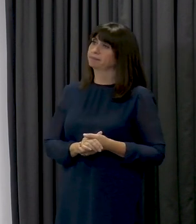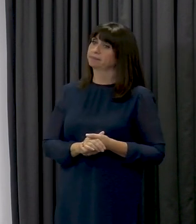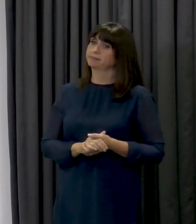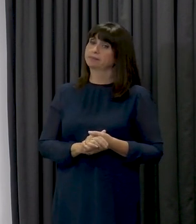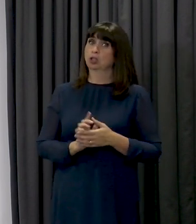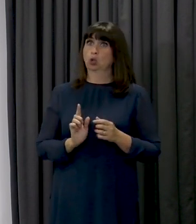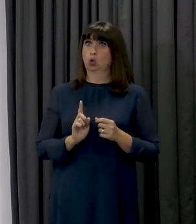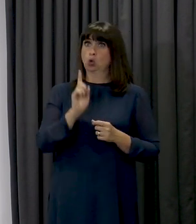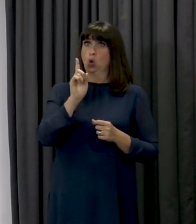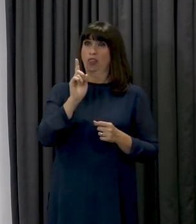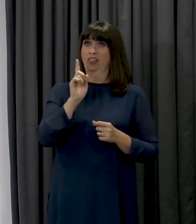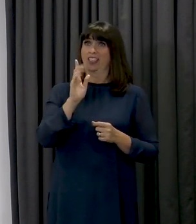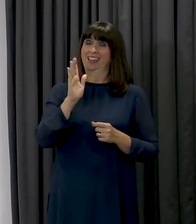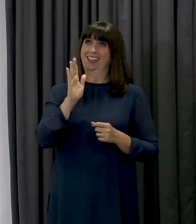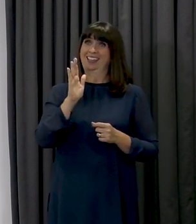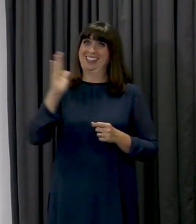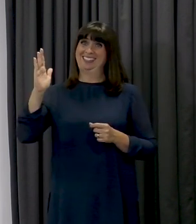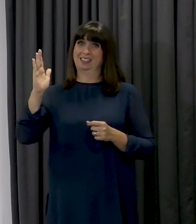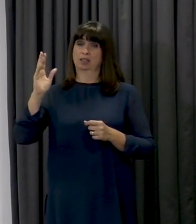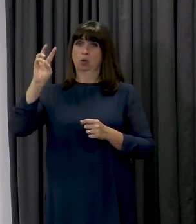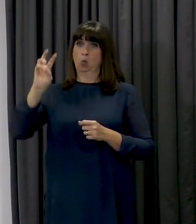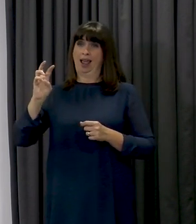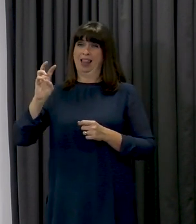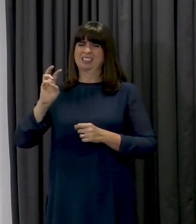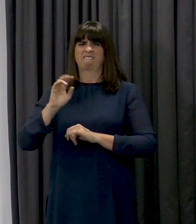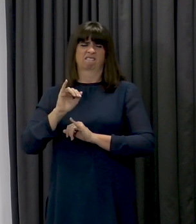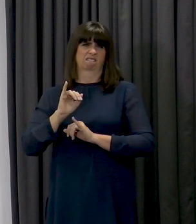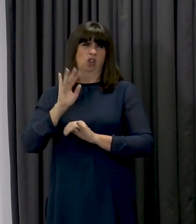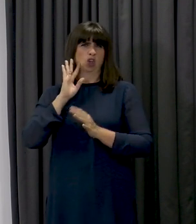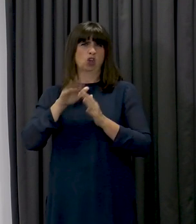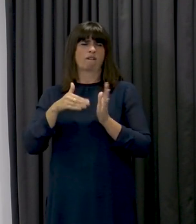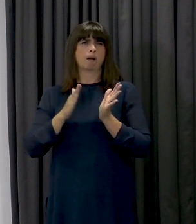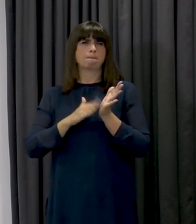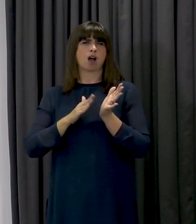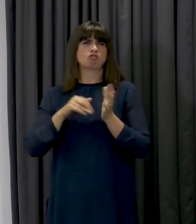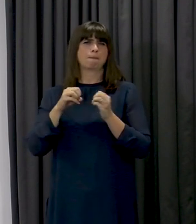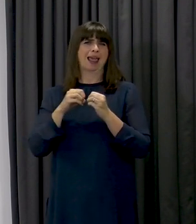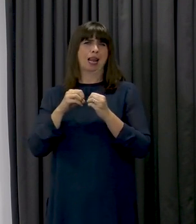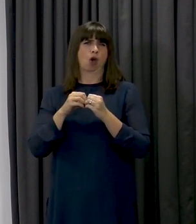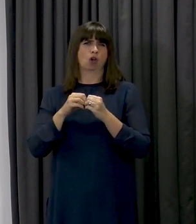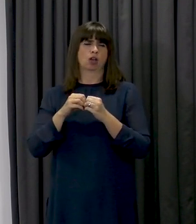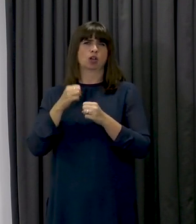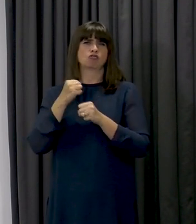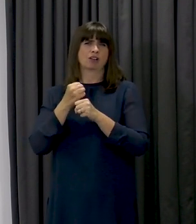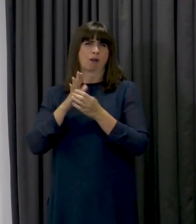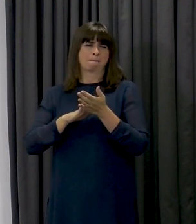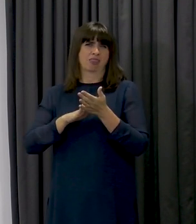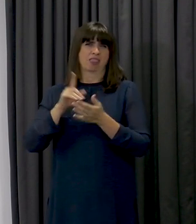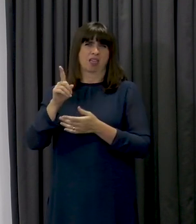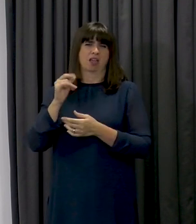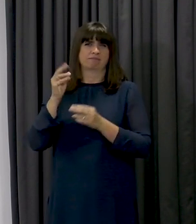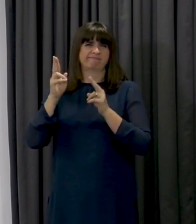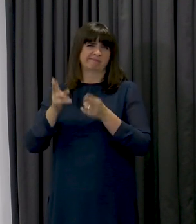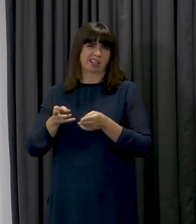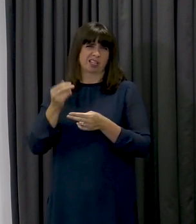in the northeast of Wales, we've heard this week about the sad case of Margaret Blaylock, a great-grandmother from Connors Quay who died just 6 days